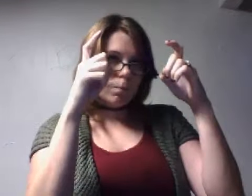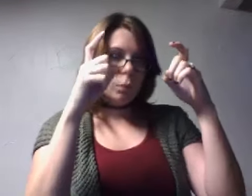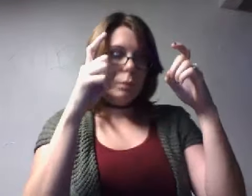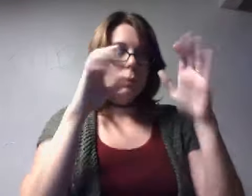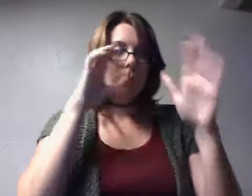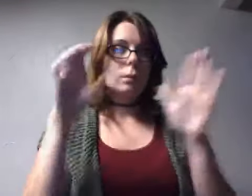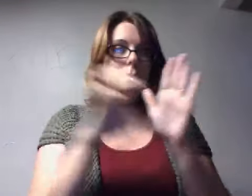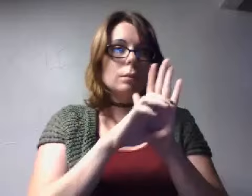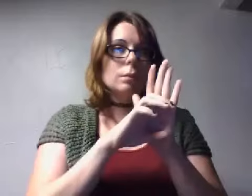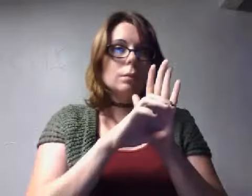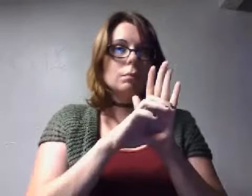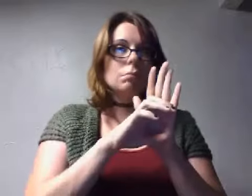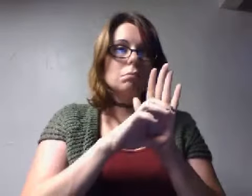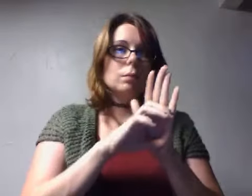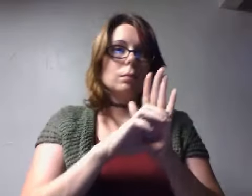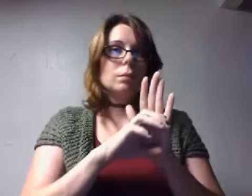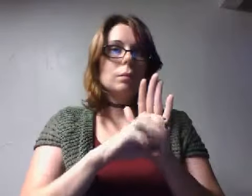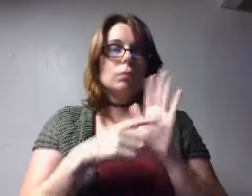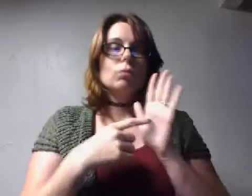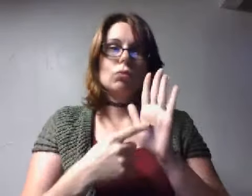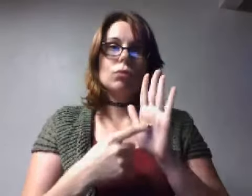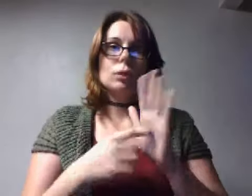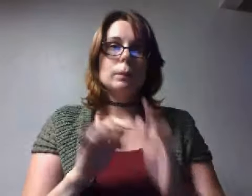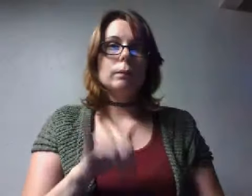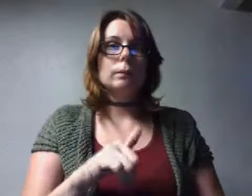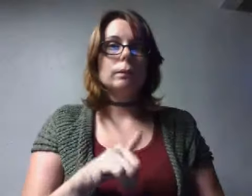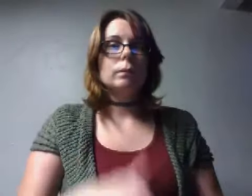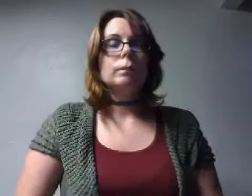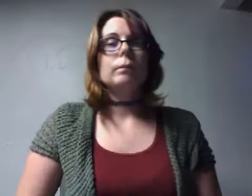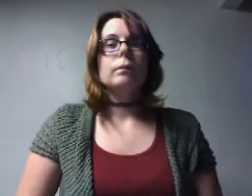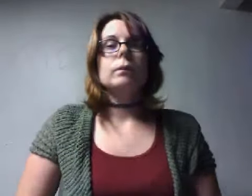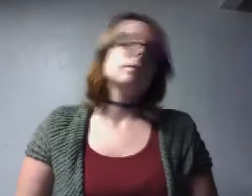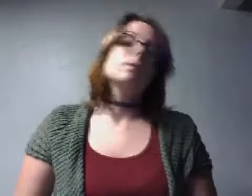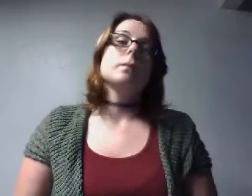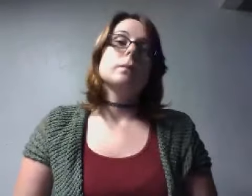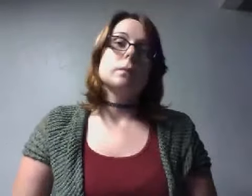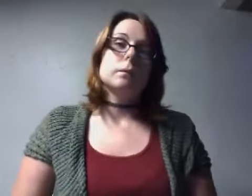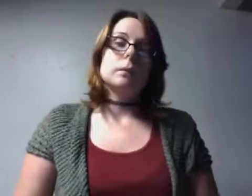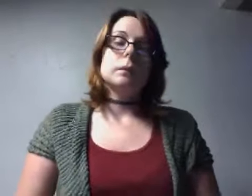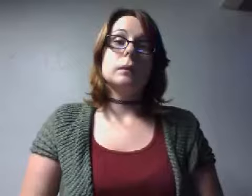Another avenue of photography I like is called skate lifestyle photography. Skateboarding is a huge part of my